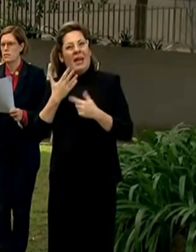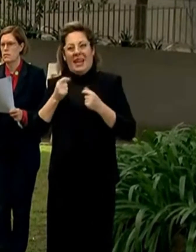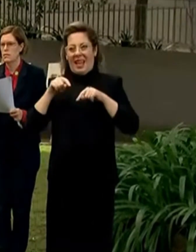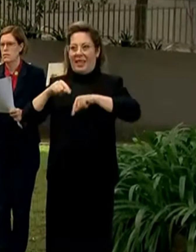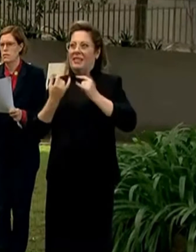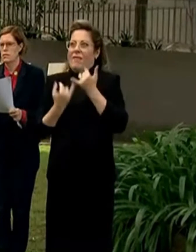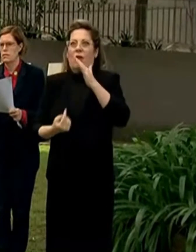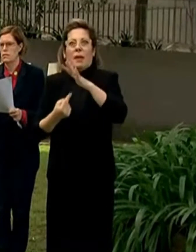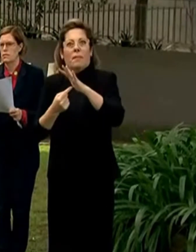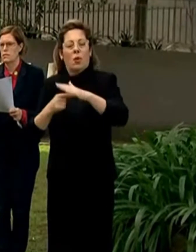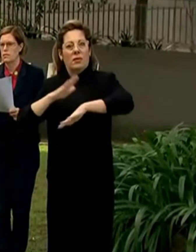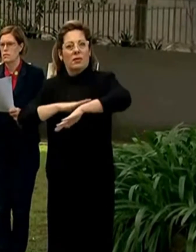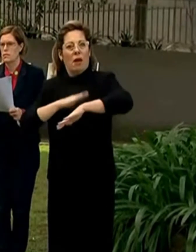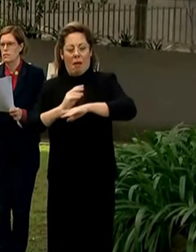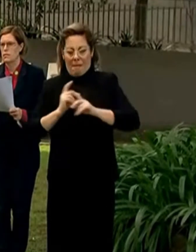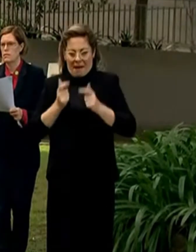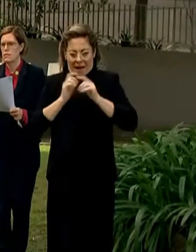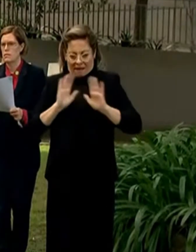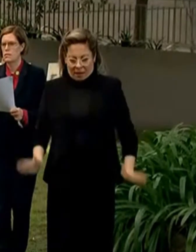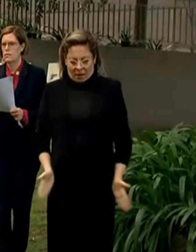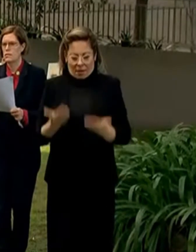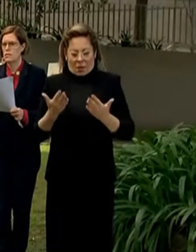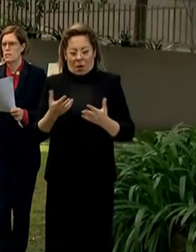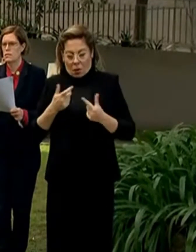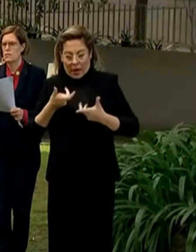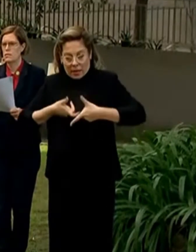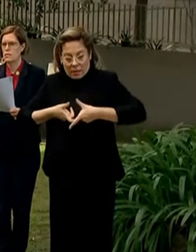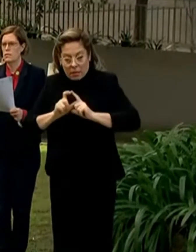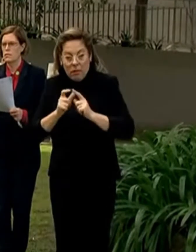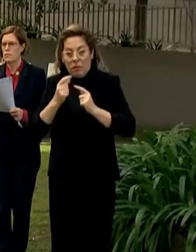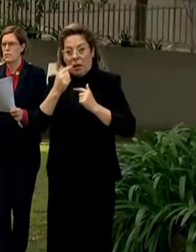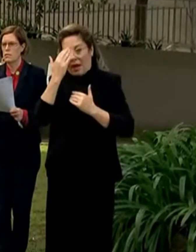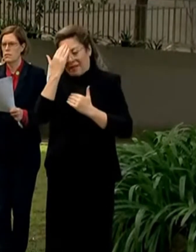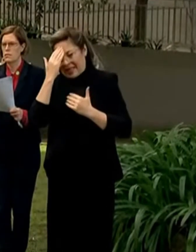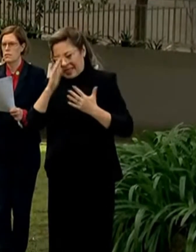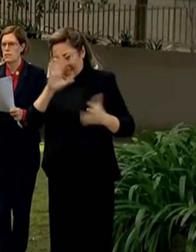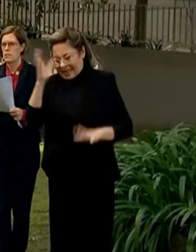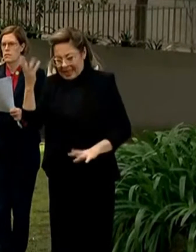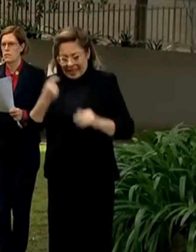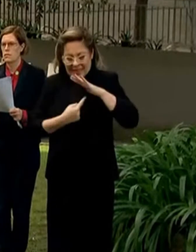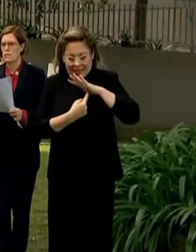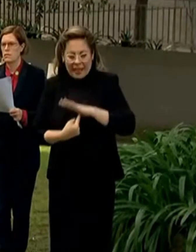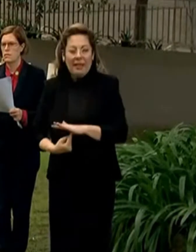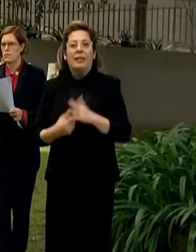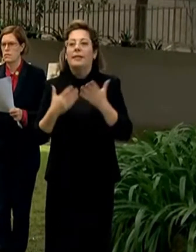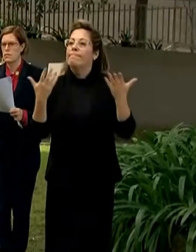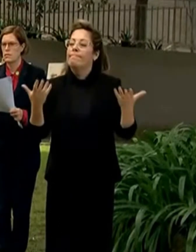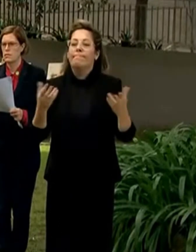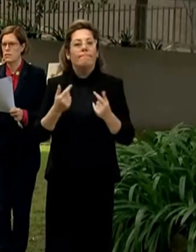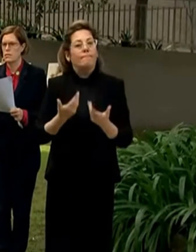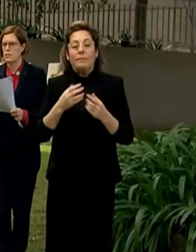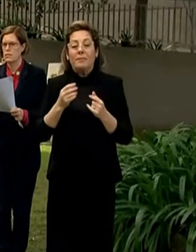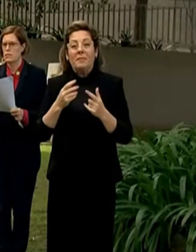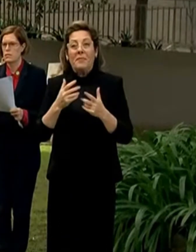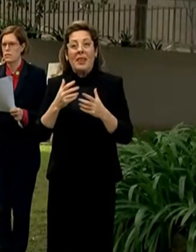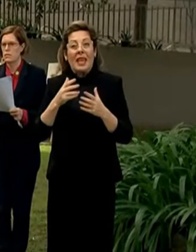And especially now, we know that all those key milestones in life, whether it's having a baby or whether it's getting married or whether it's mourning the